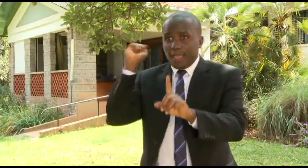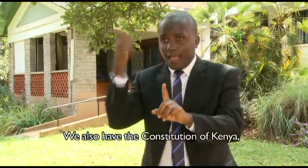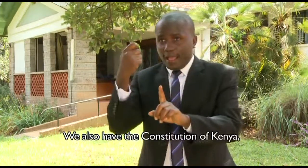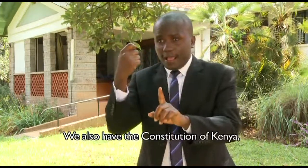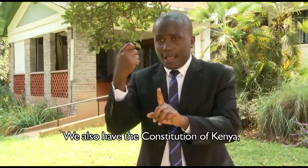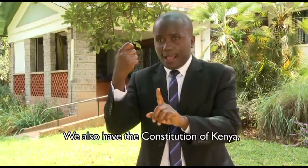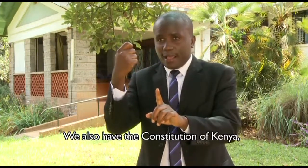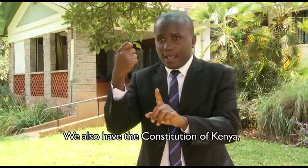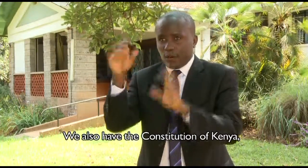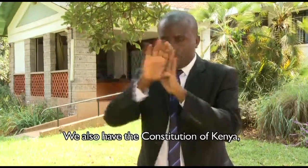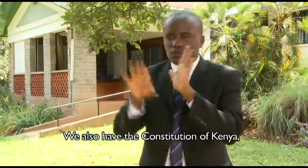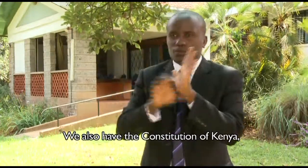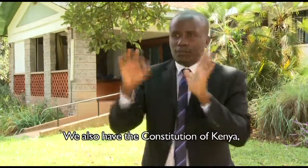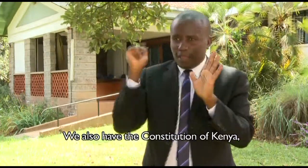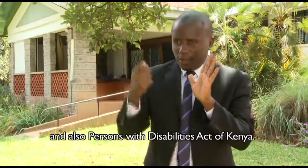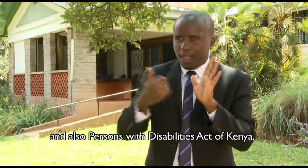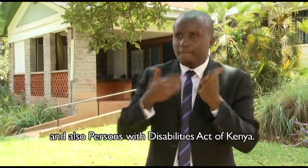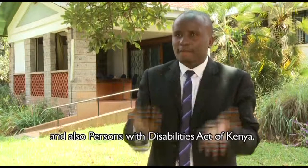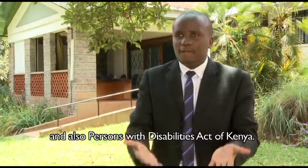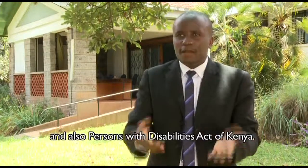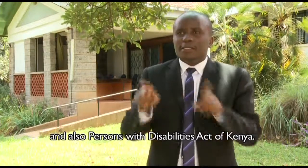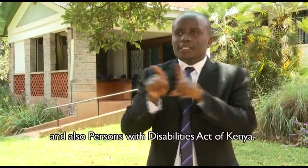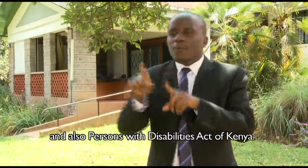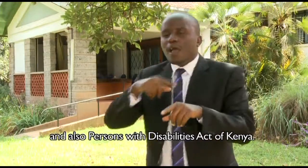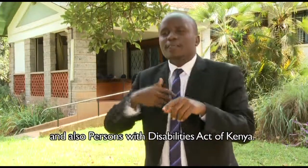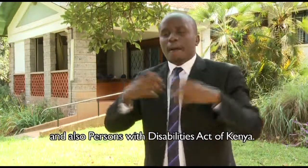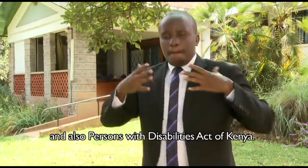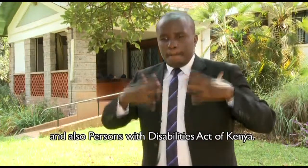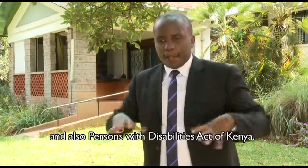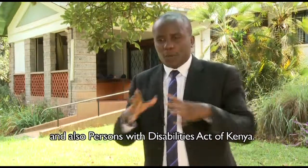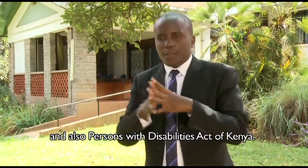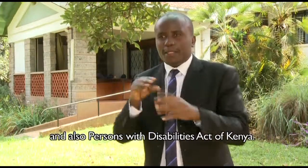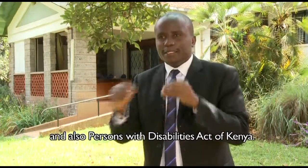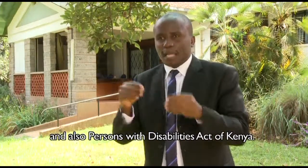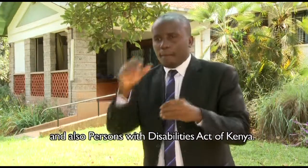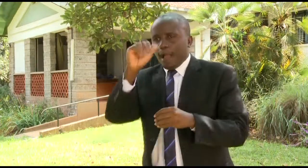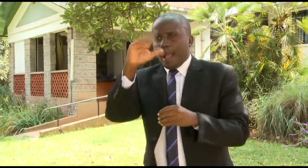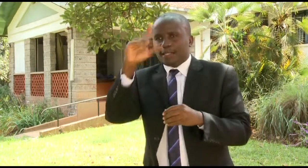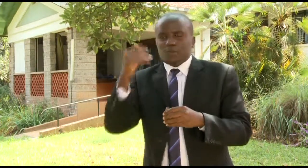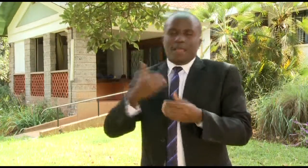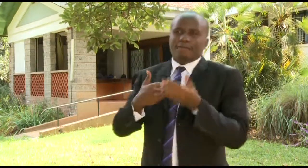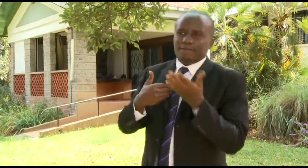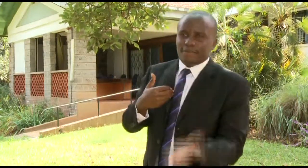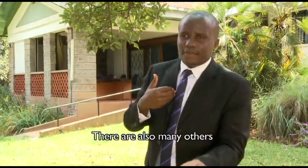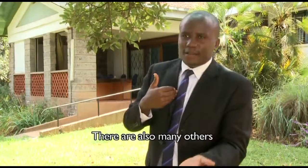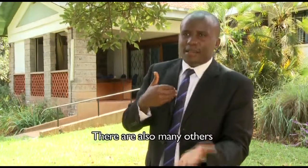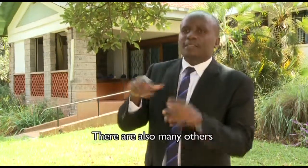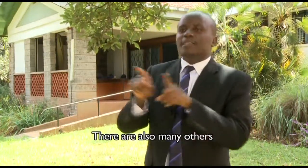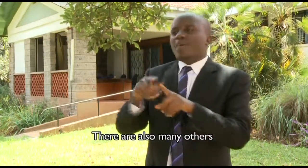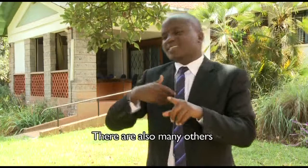We also have the Constitution of Kenya and also the Persons with Disabilities Act of Kenya. There are also many others